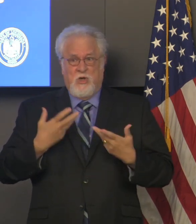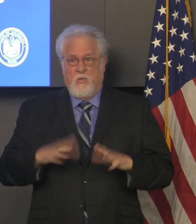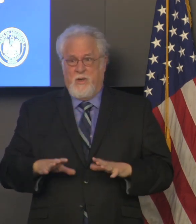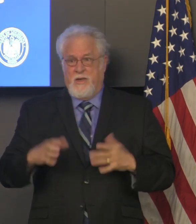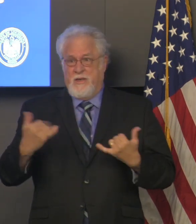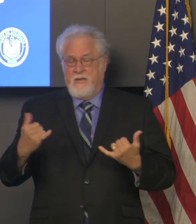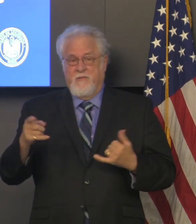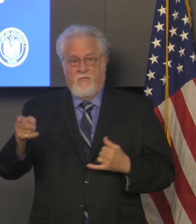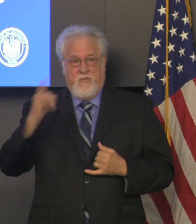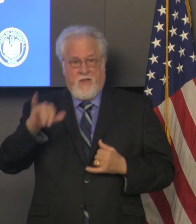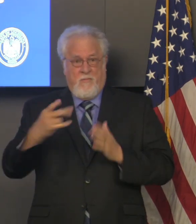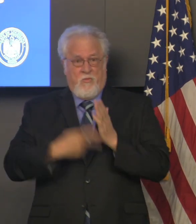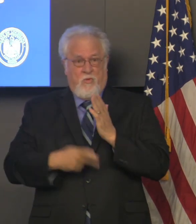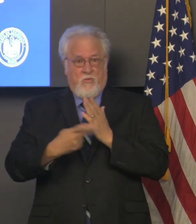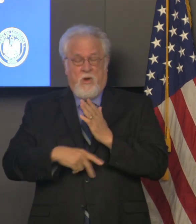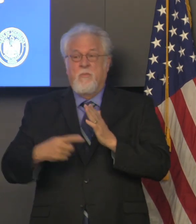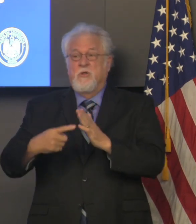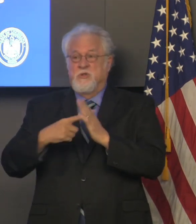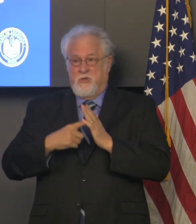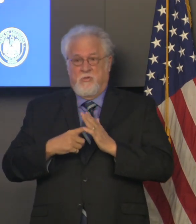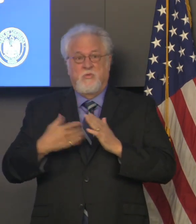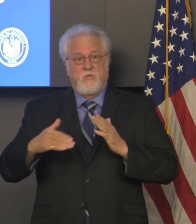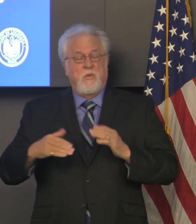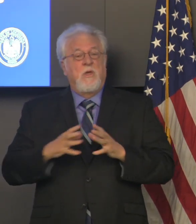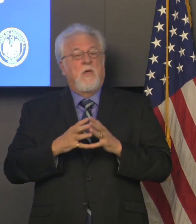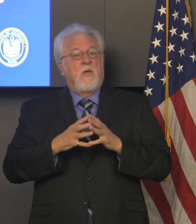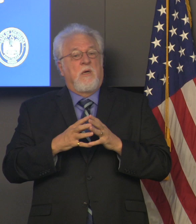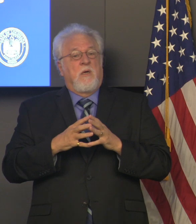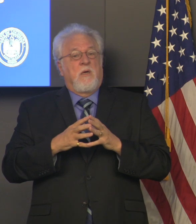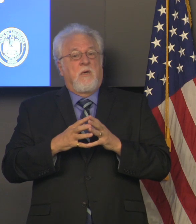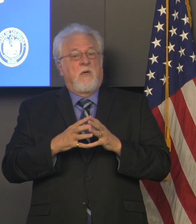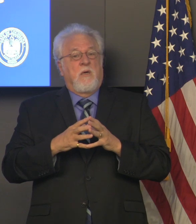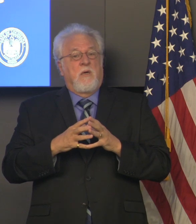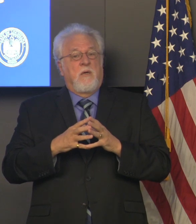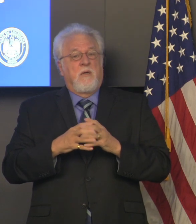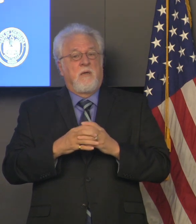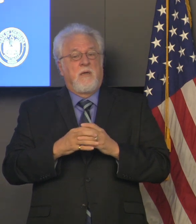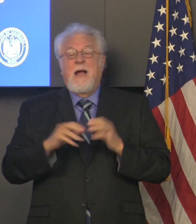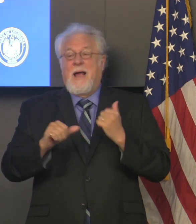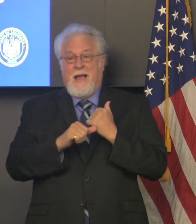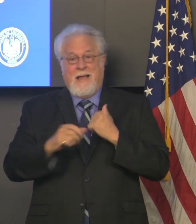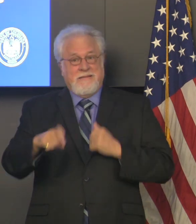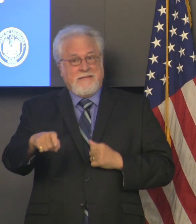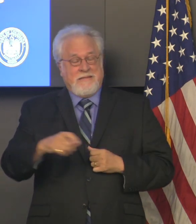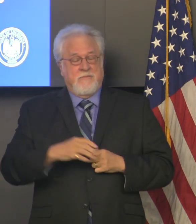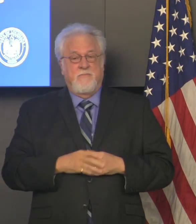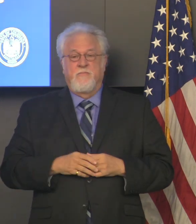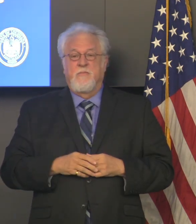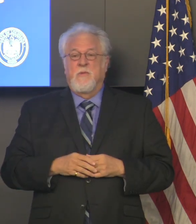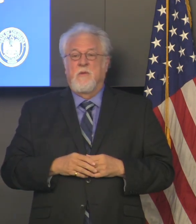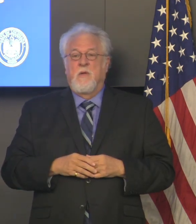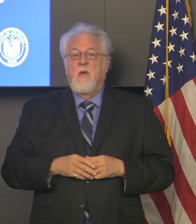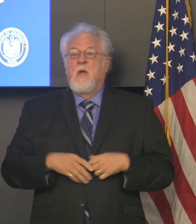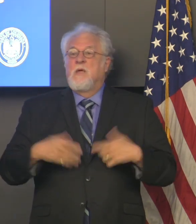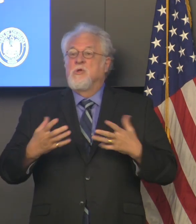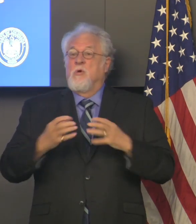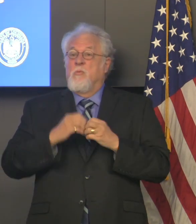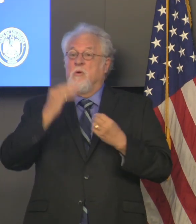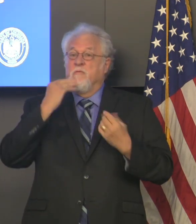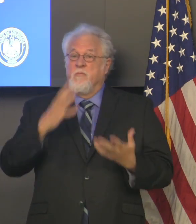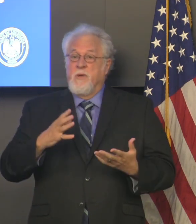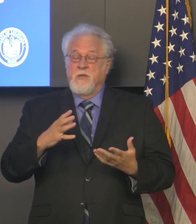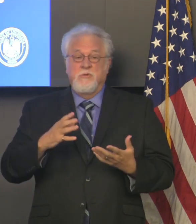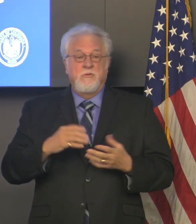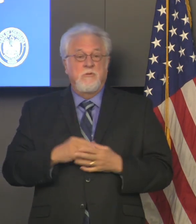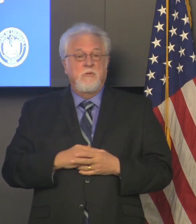today for that program that shows just how much the aid is needed. So for more information, I